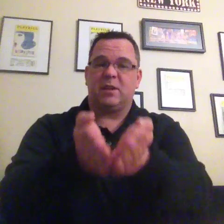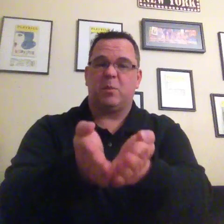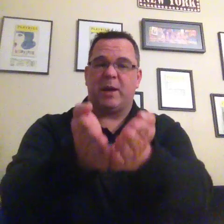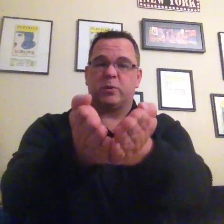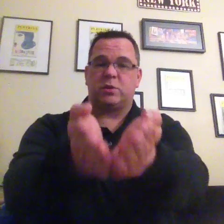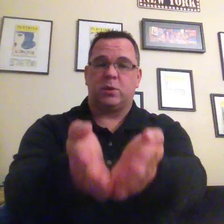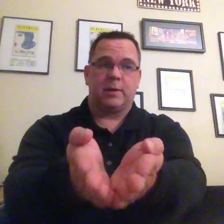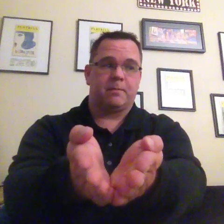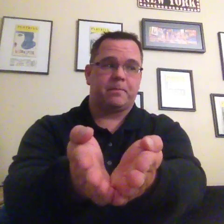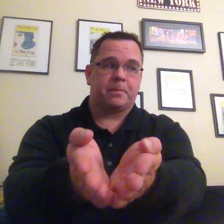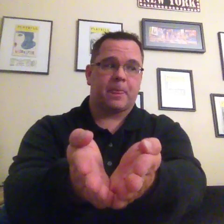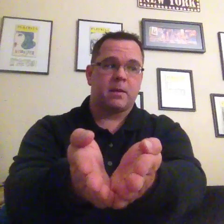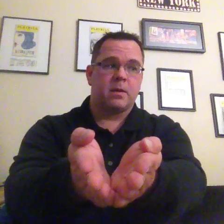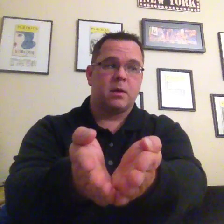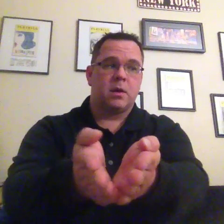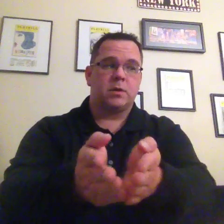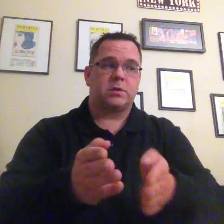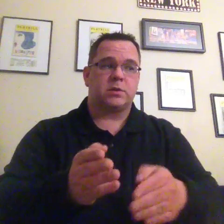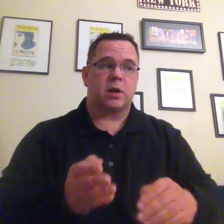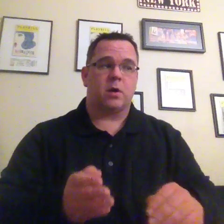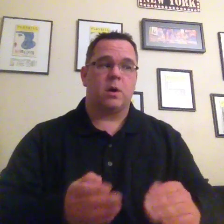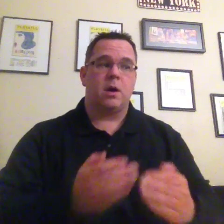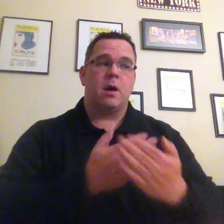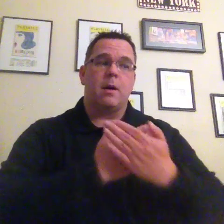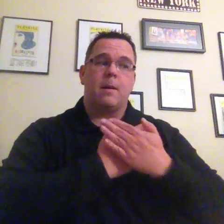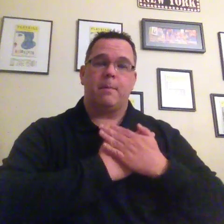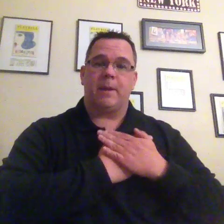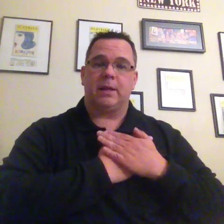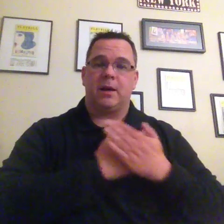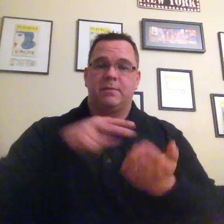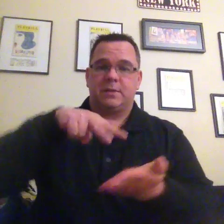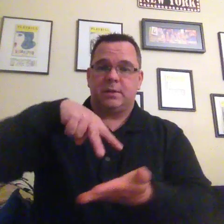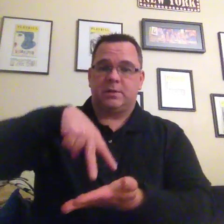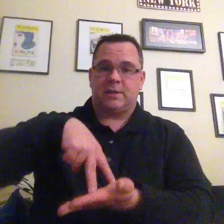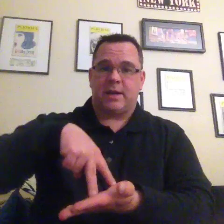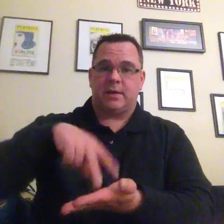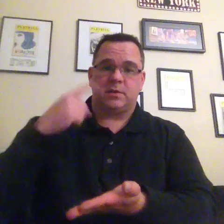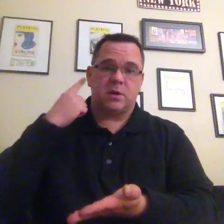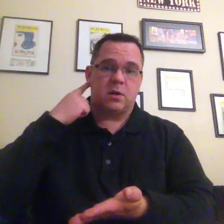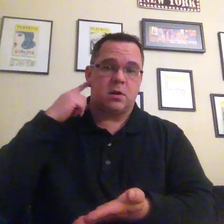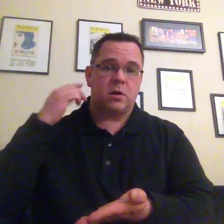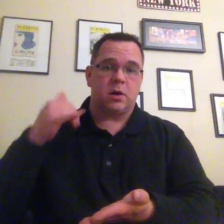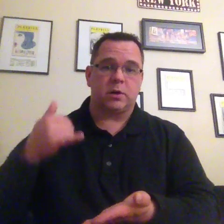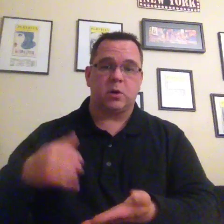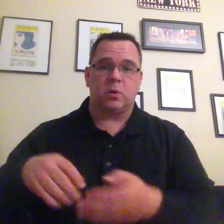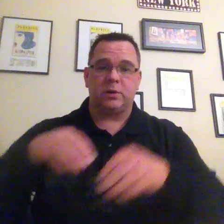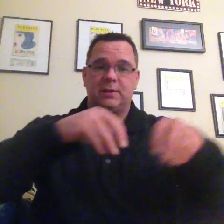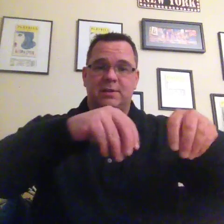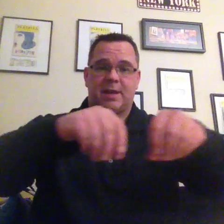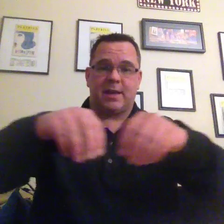little bounce to it. So, my love still stands on golden